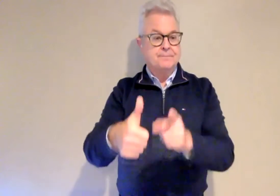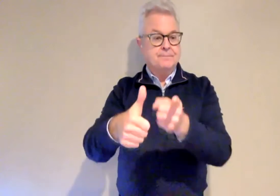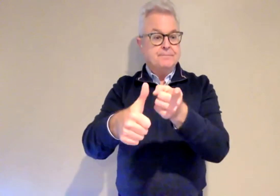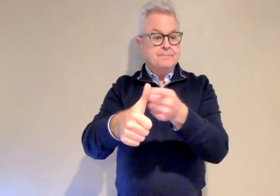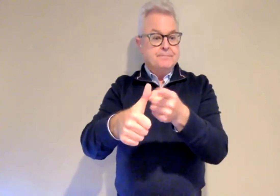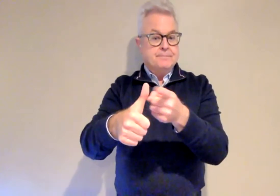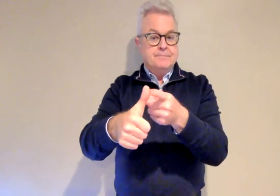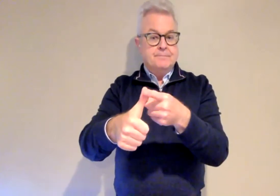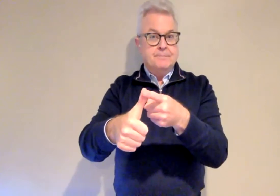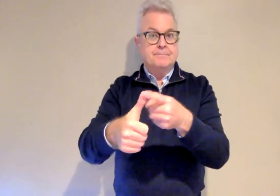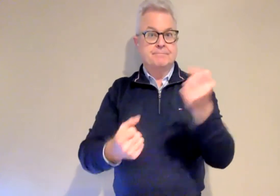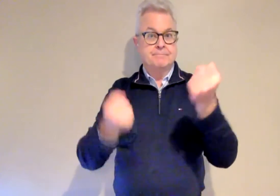which I found very interesting.